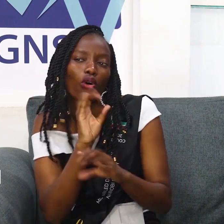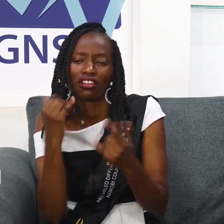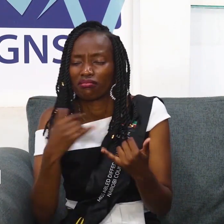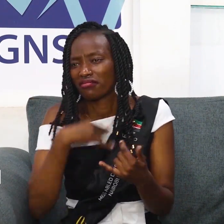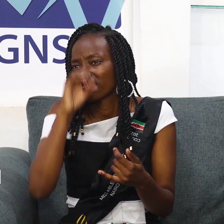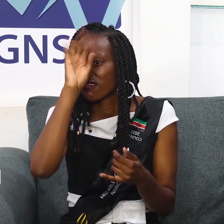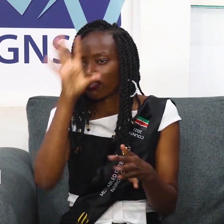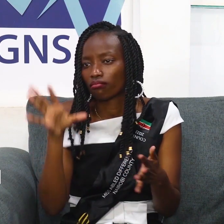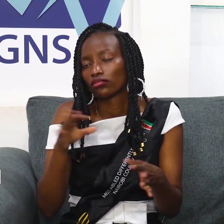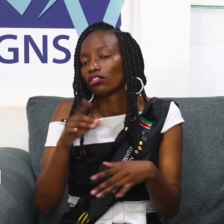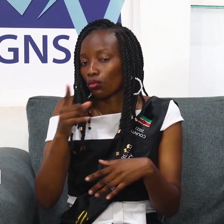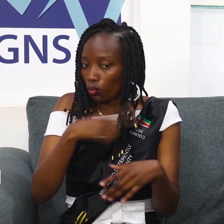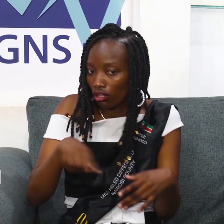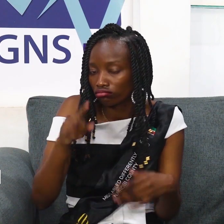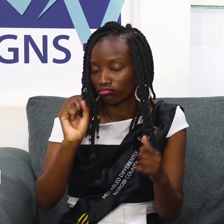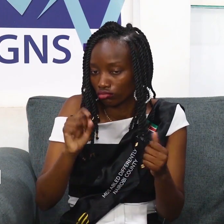issue because